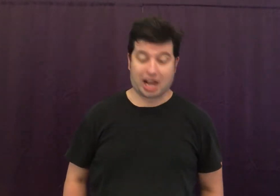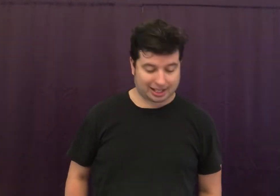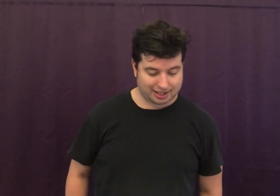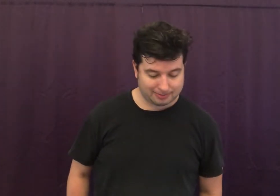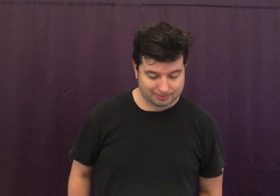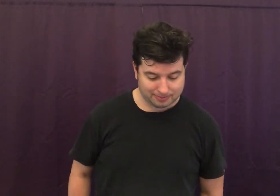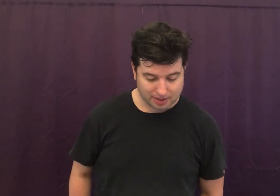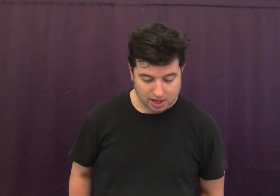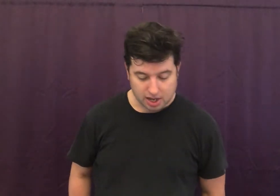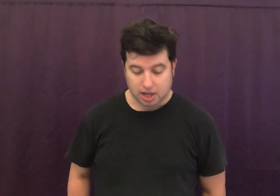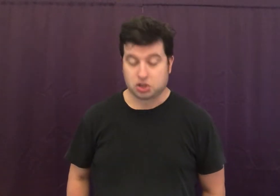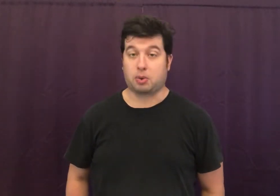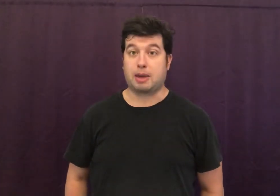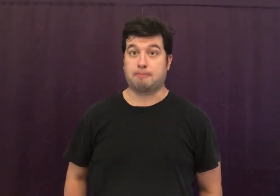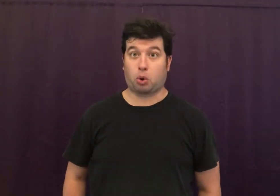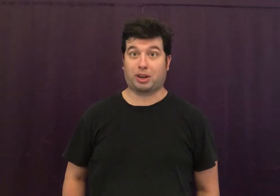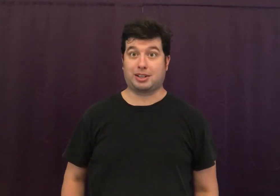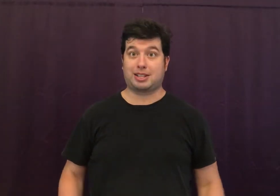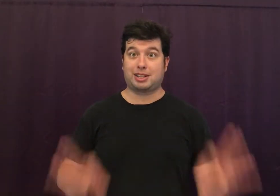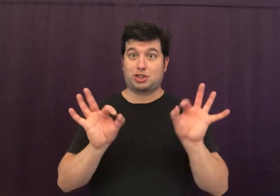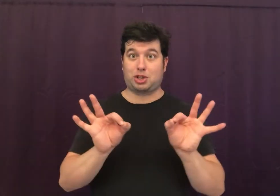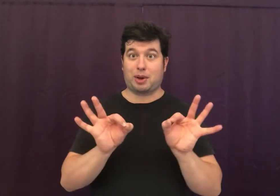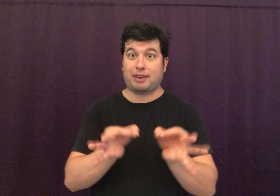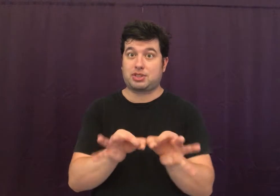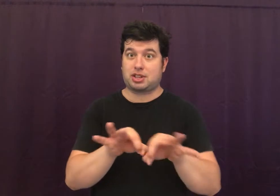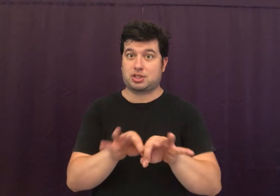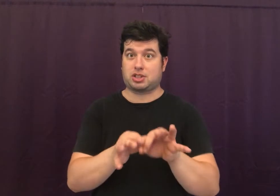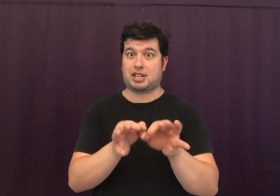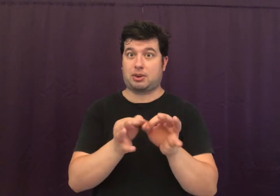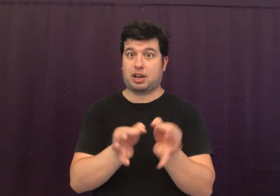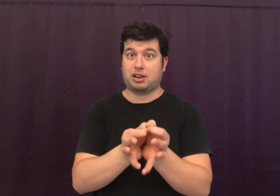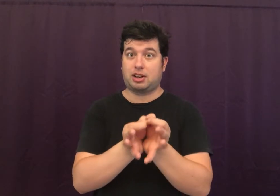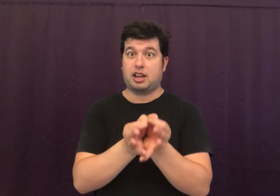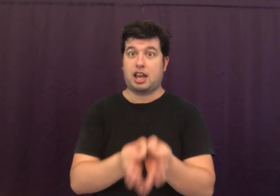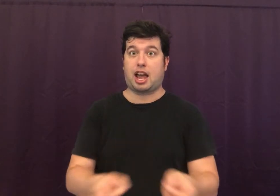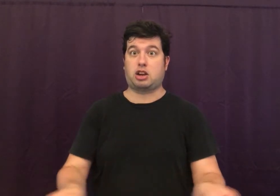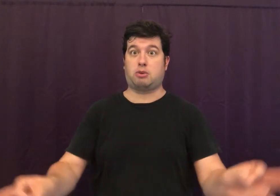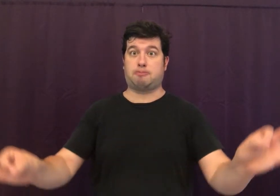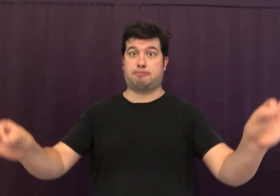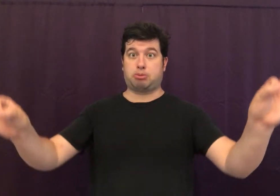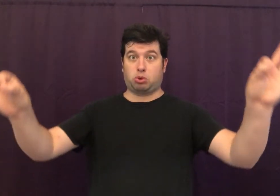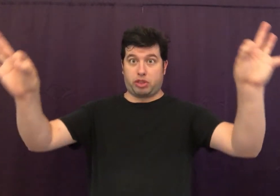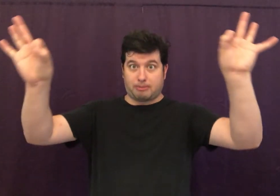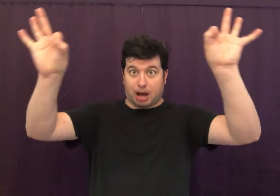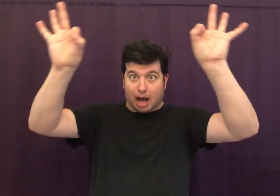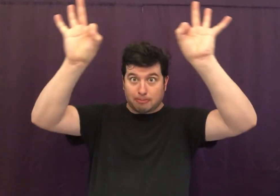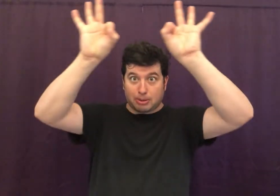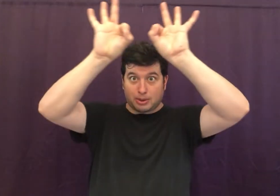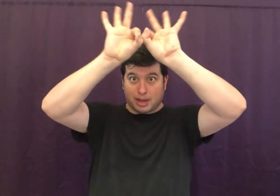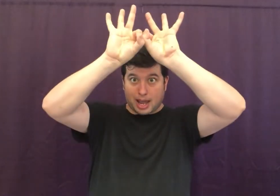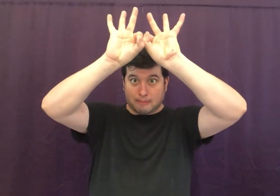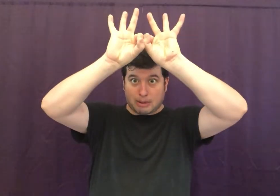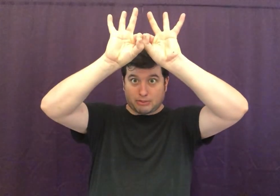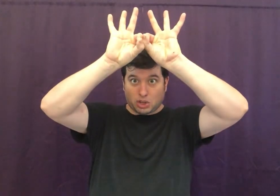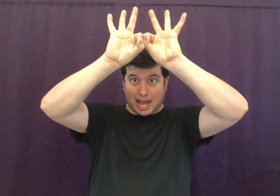Jack. So important. 2 F's starts down here, and you pull them up and above your